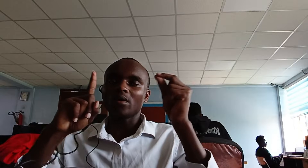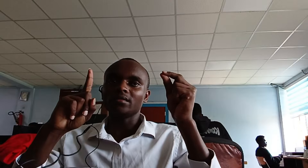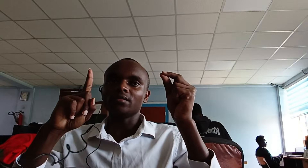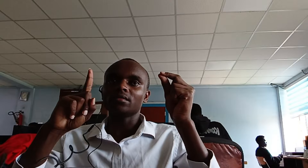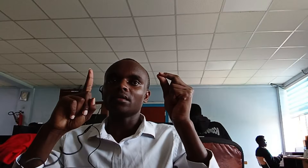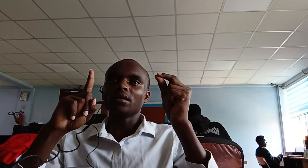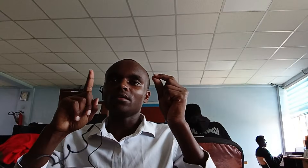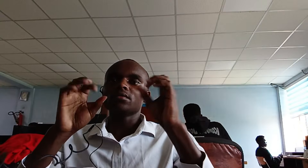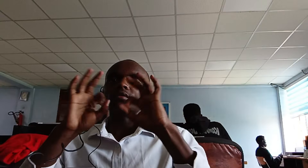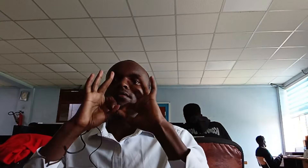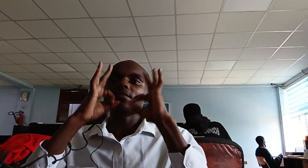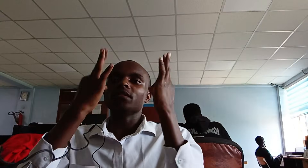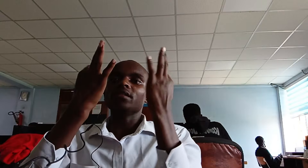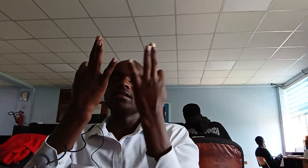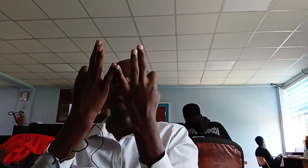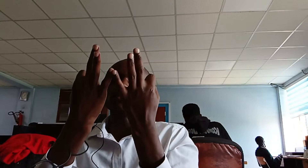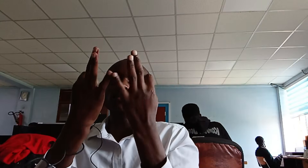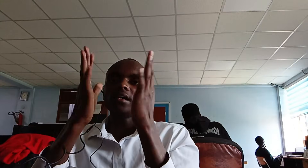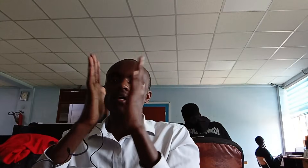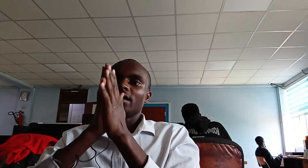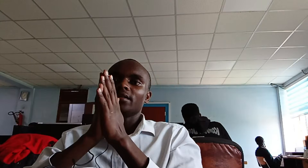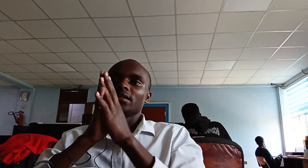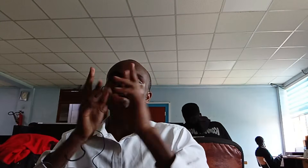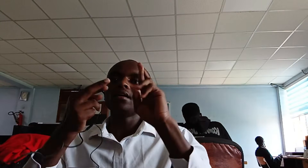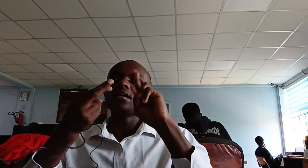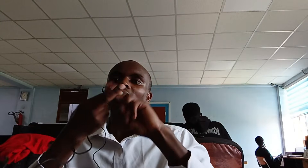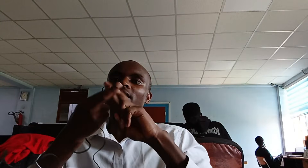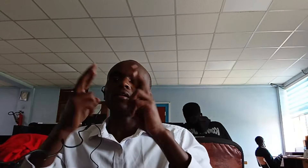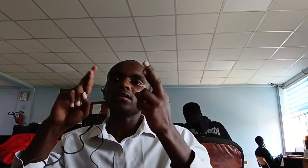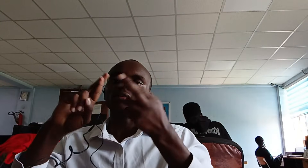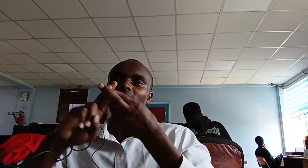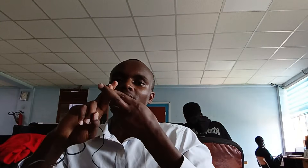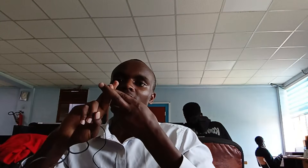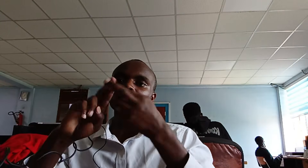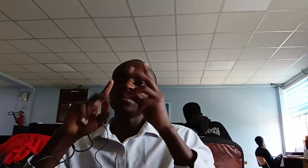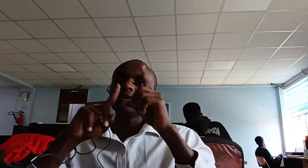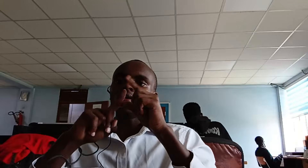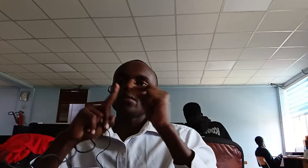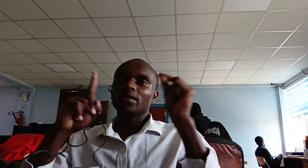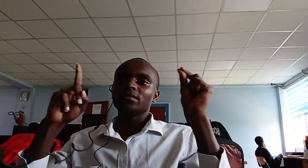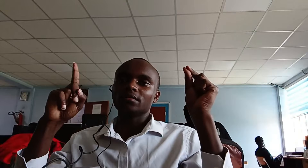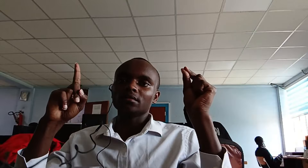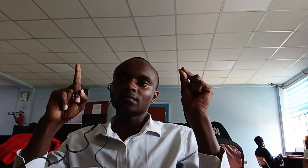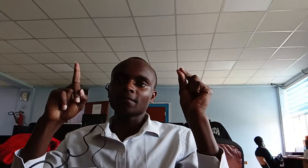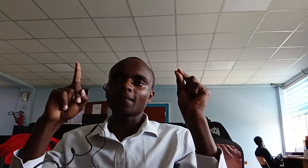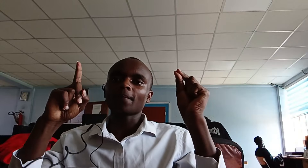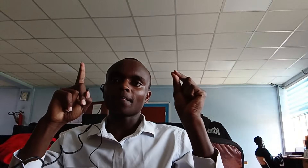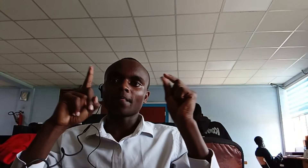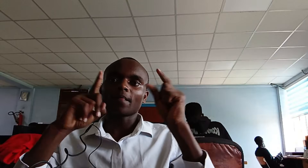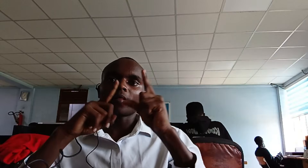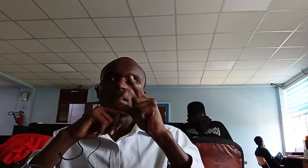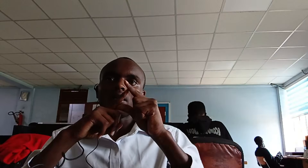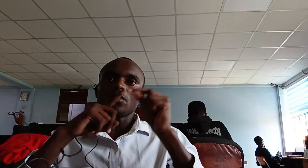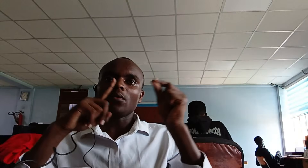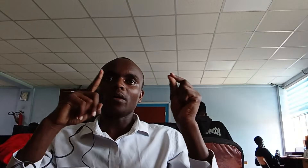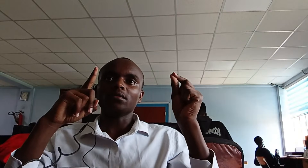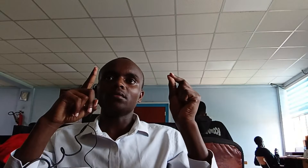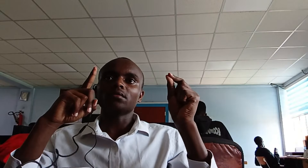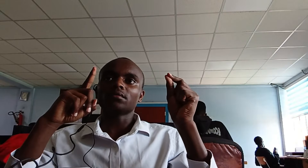Words. So it's family and related words. Words.